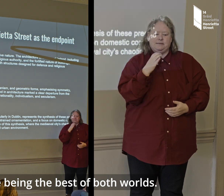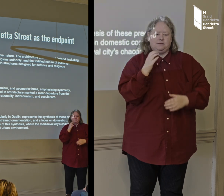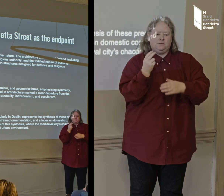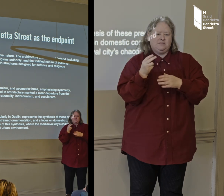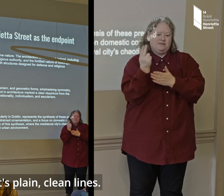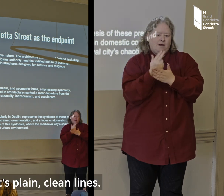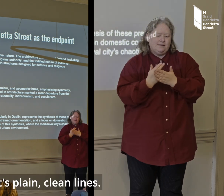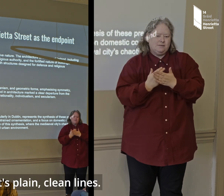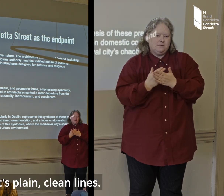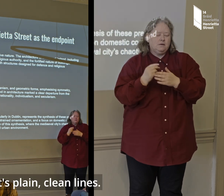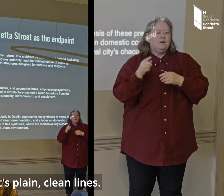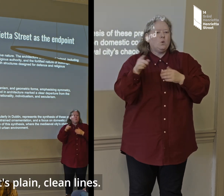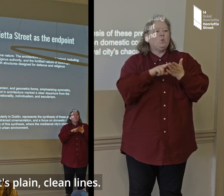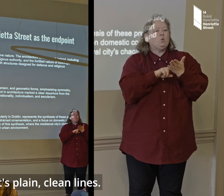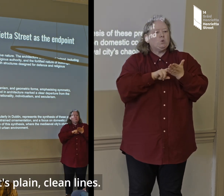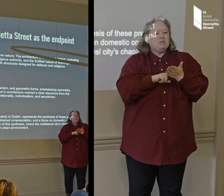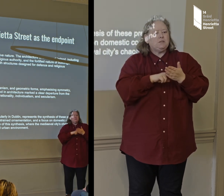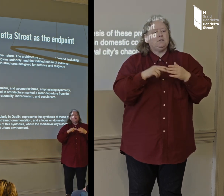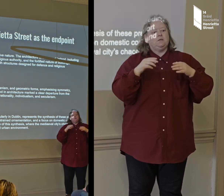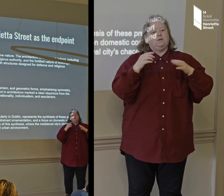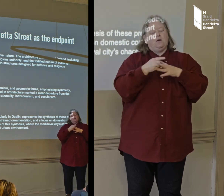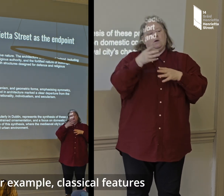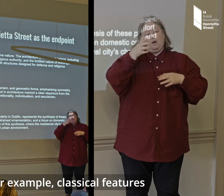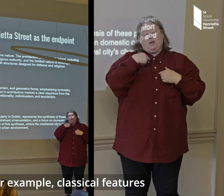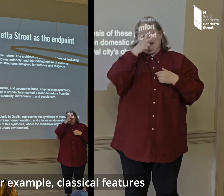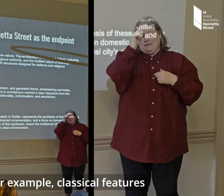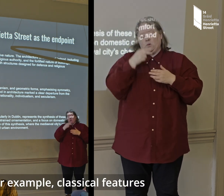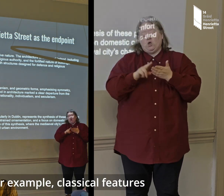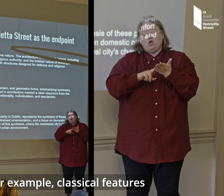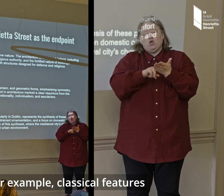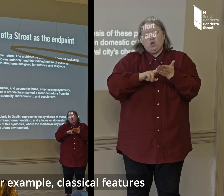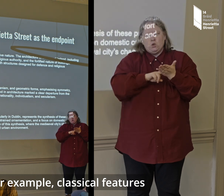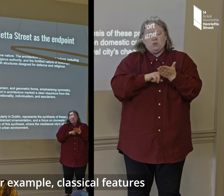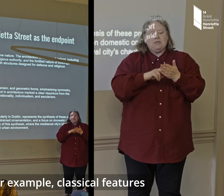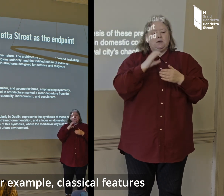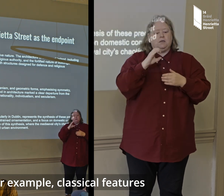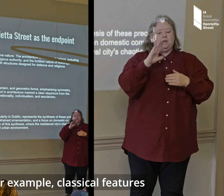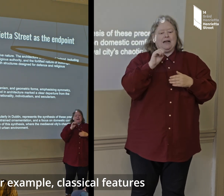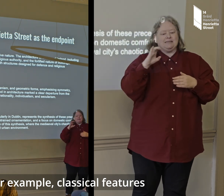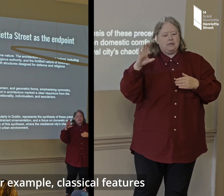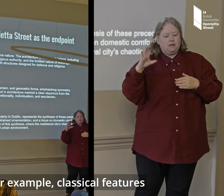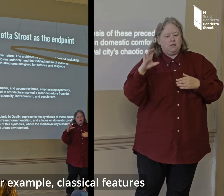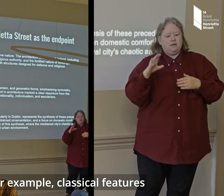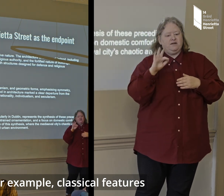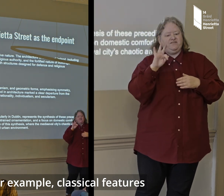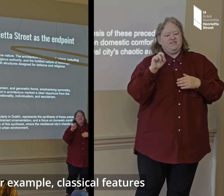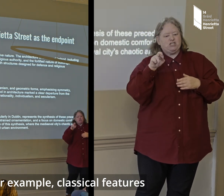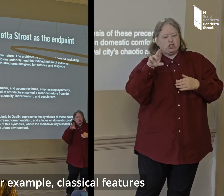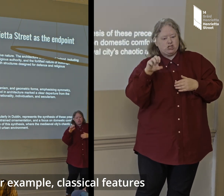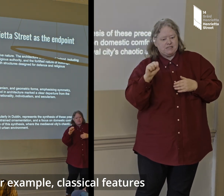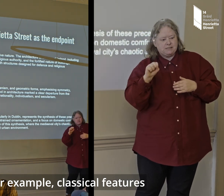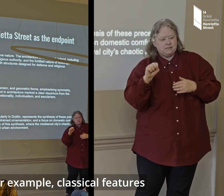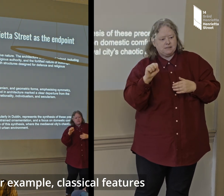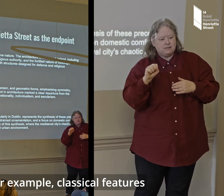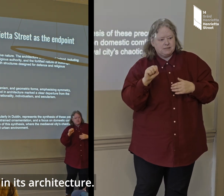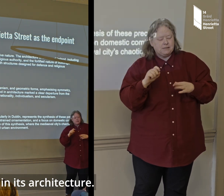worlds. It's plain, clean lines. It uses, for example,